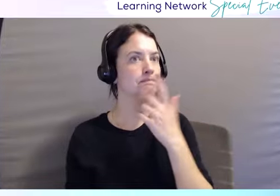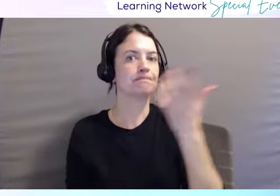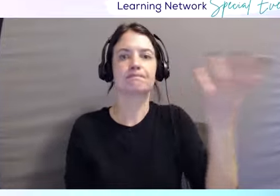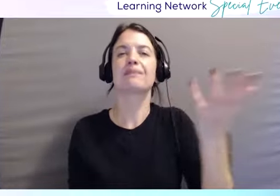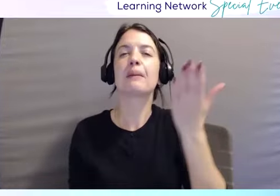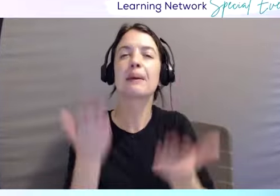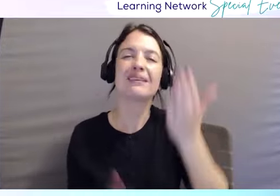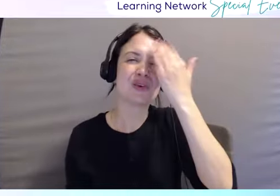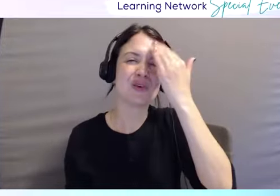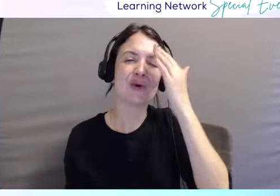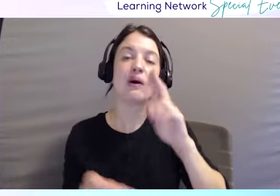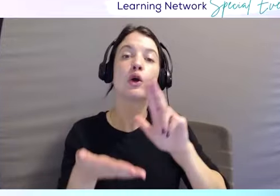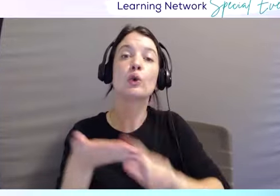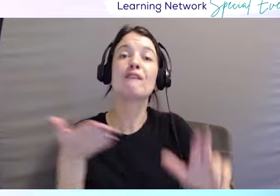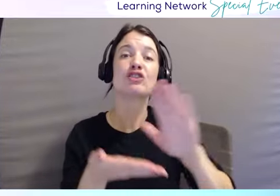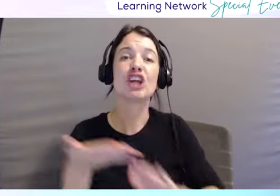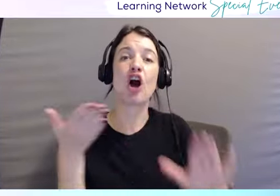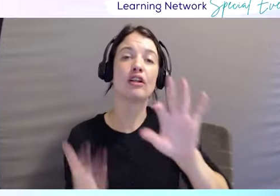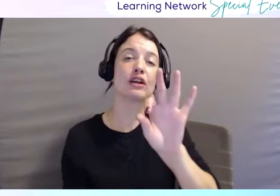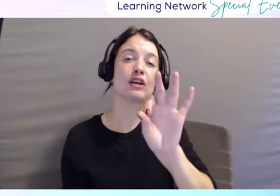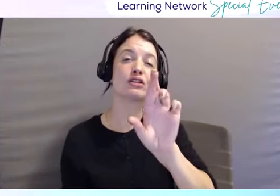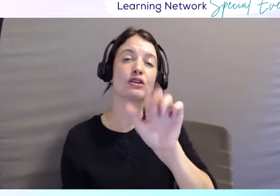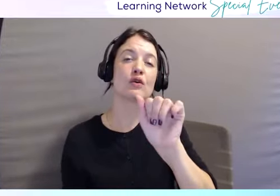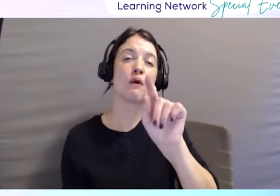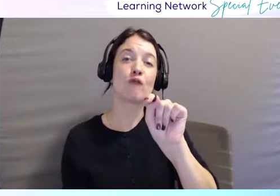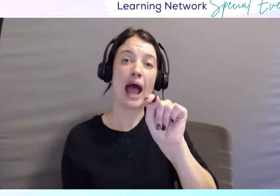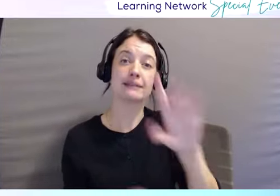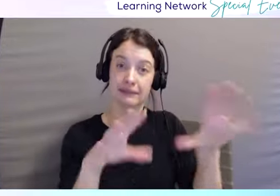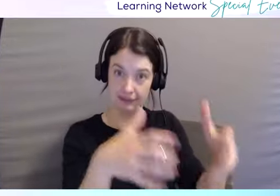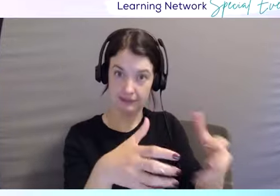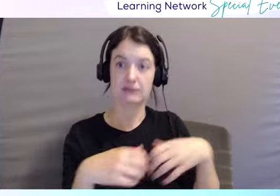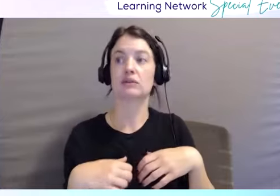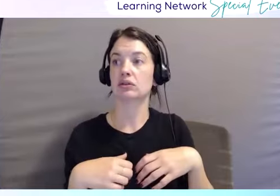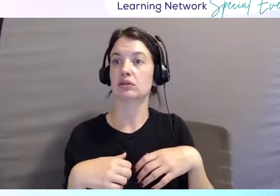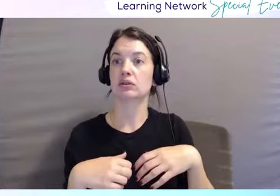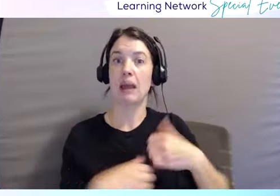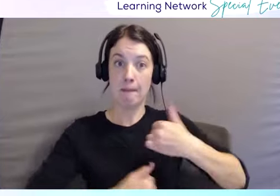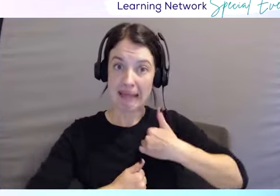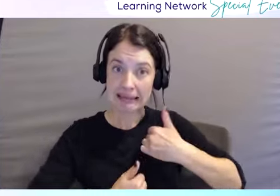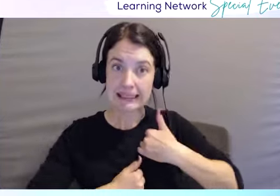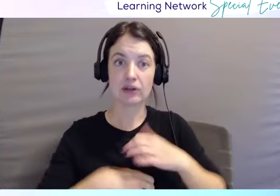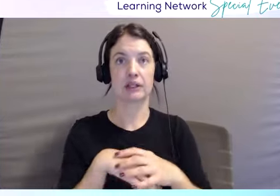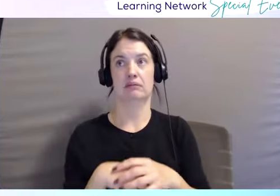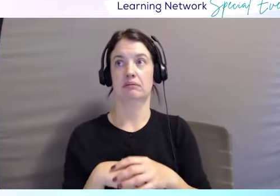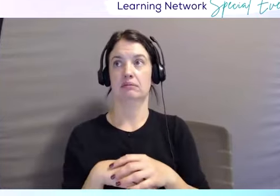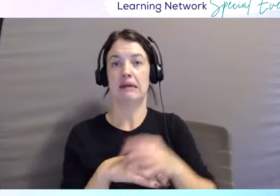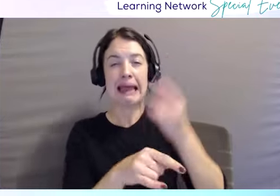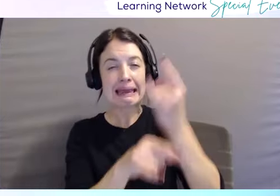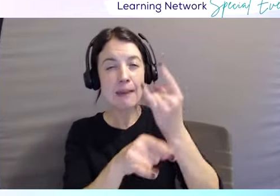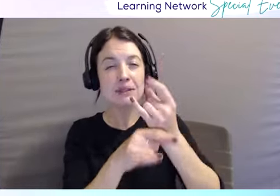fraternities, military, bars, college campuses. I think in